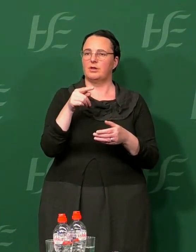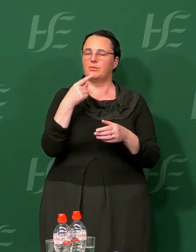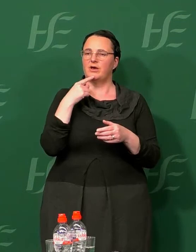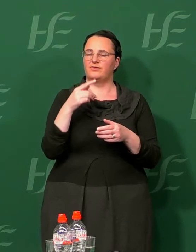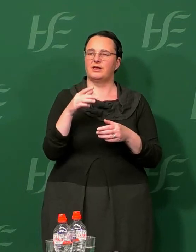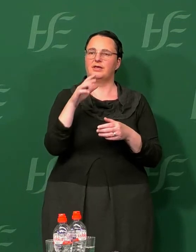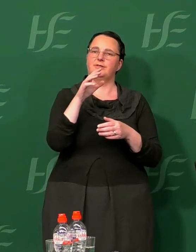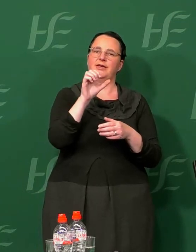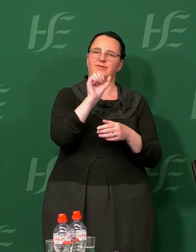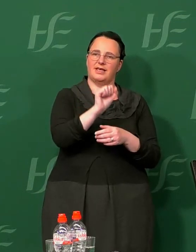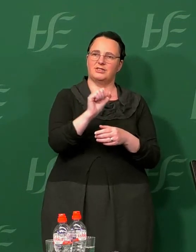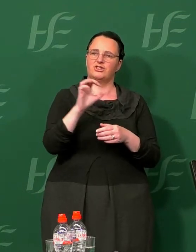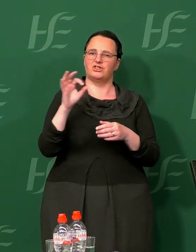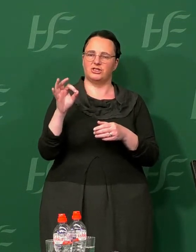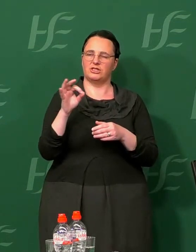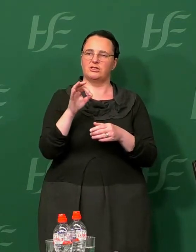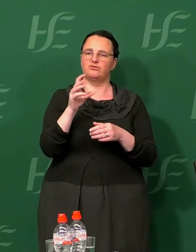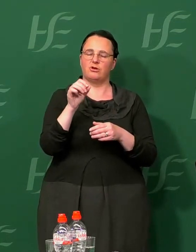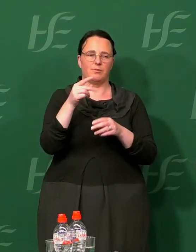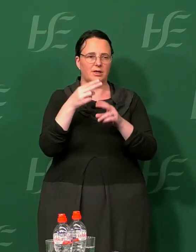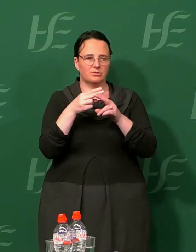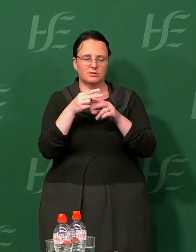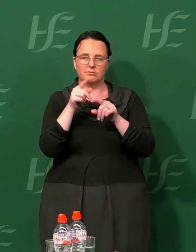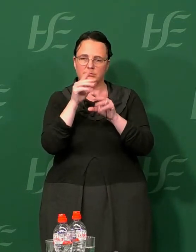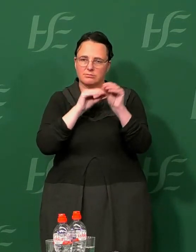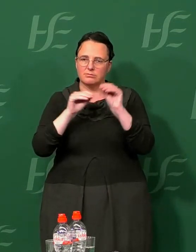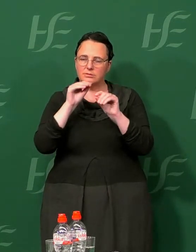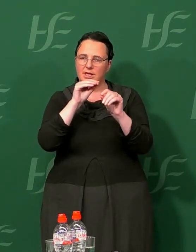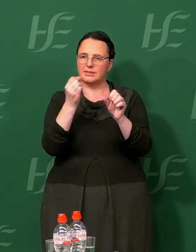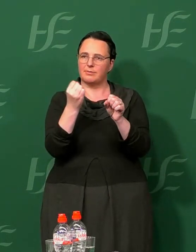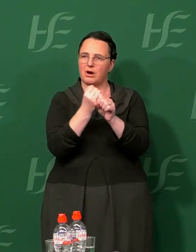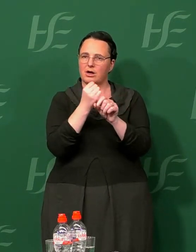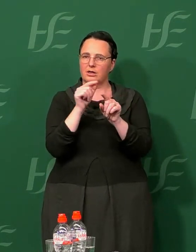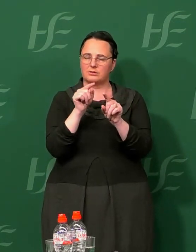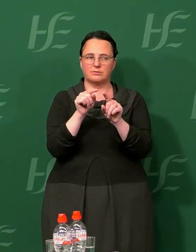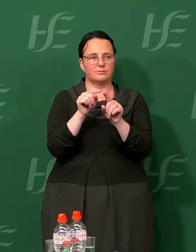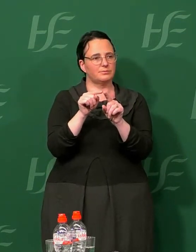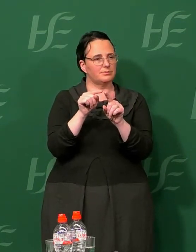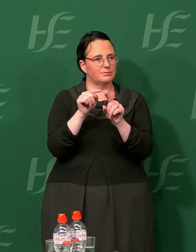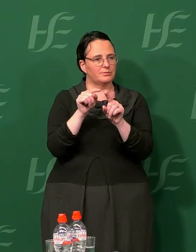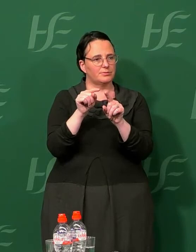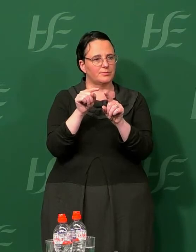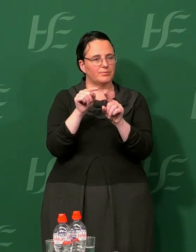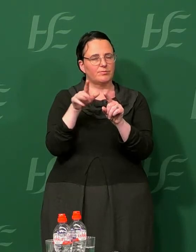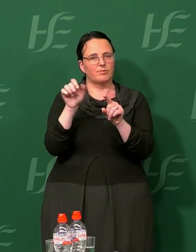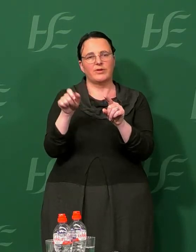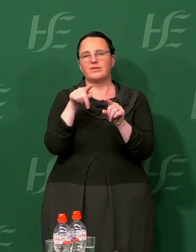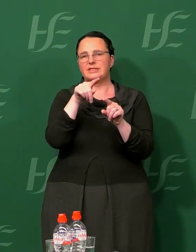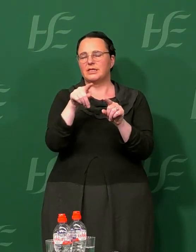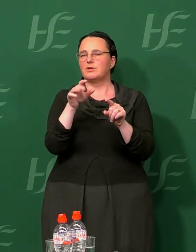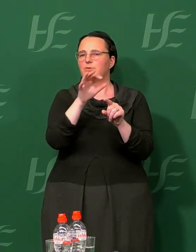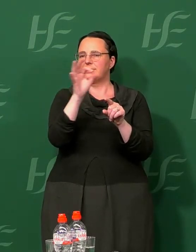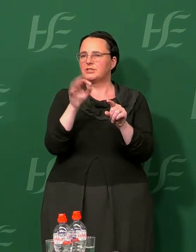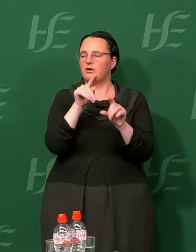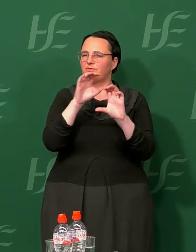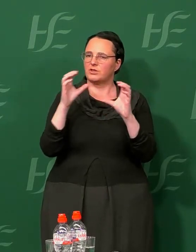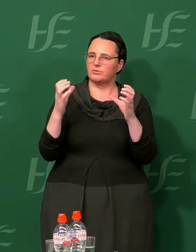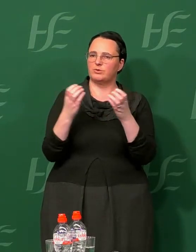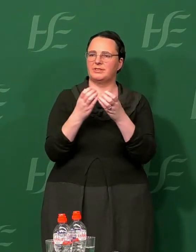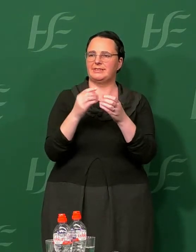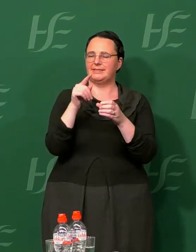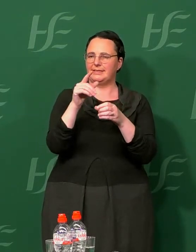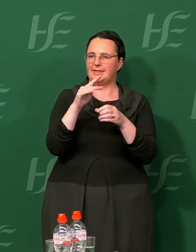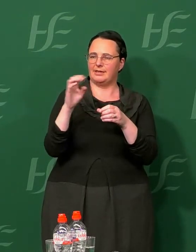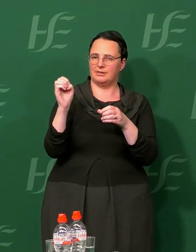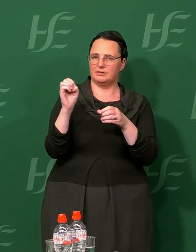dropout as a marker through one particular lab. We are able to detect the percentage of community cases that have